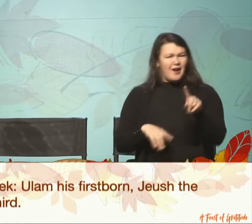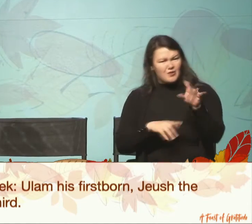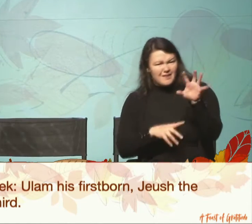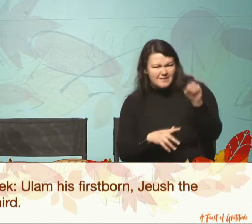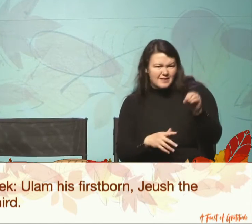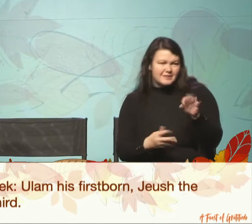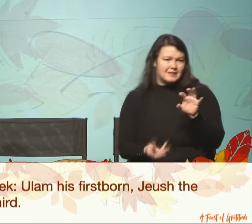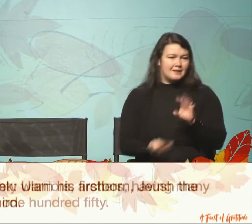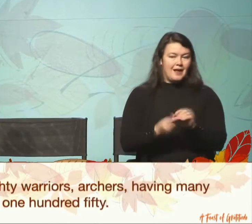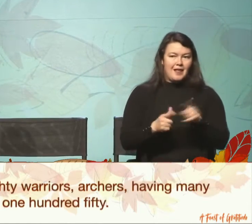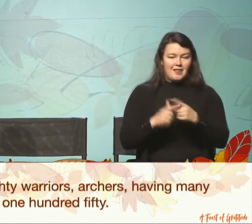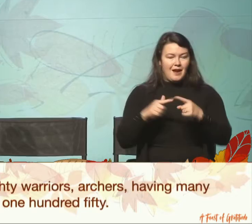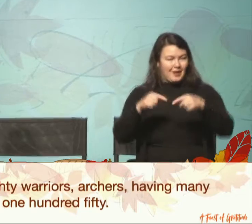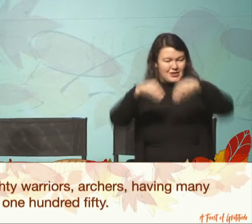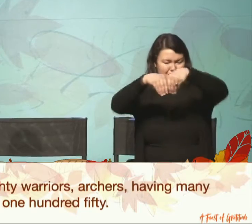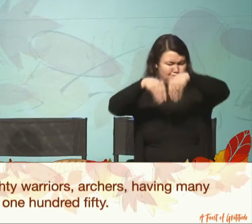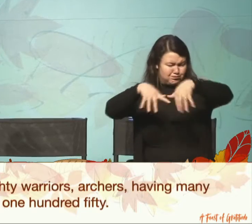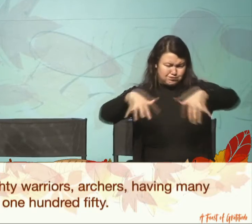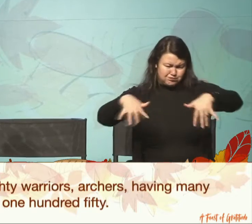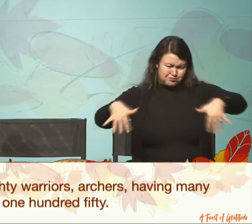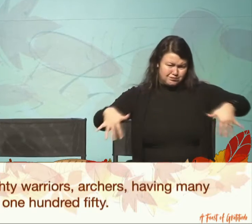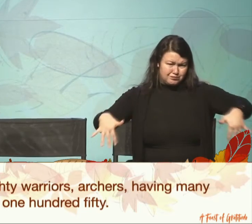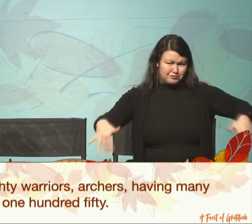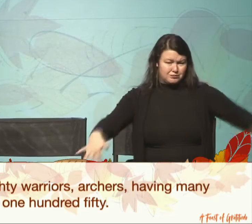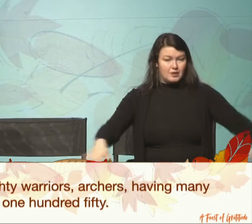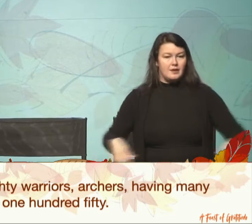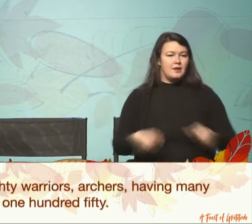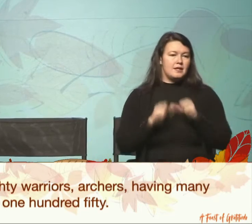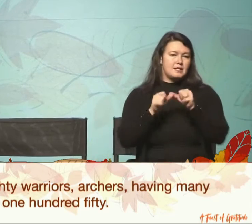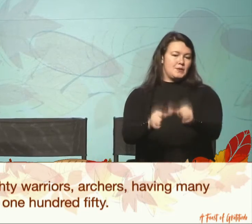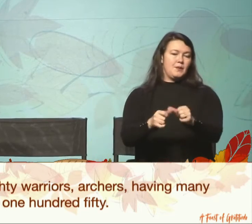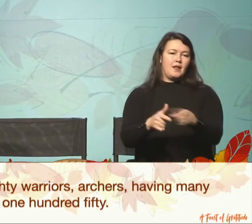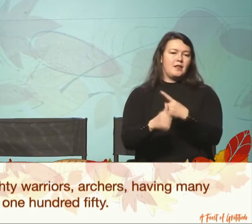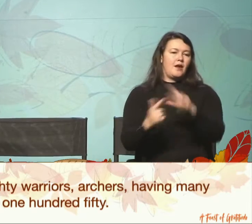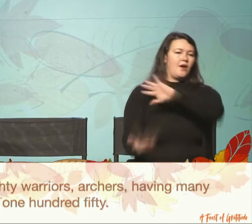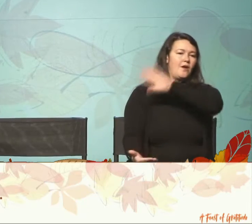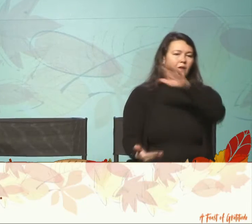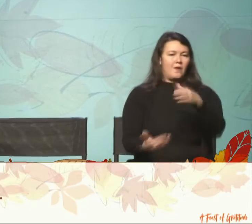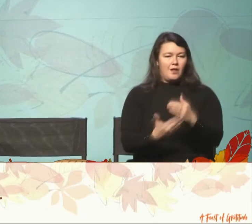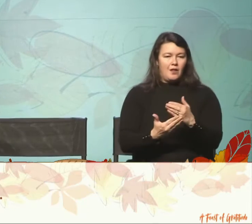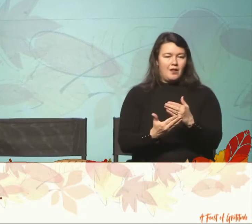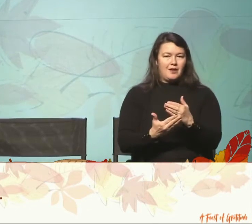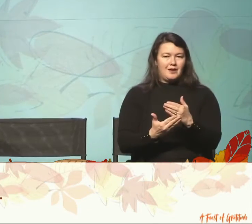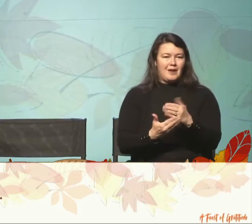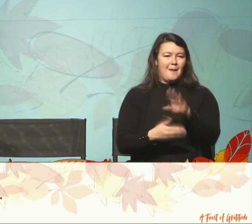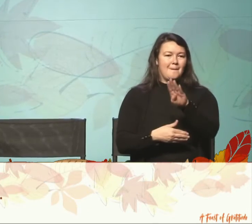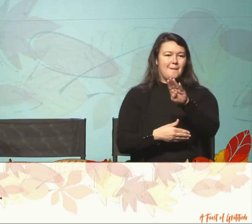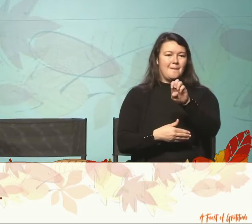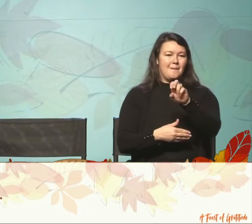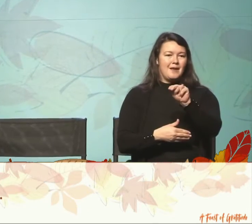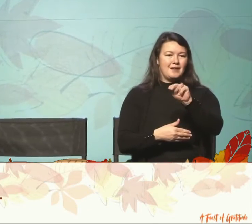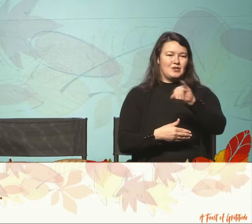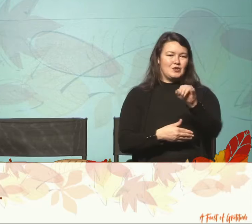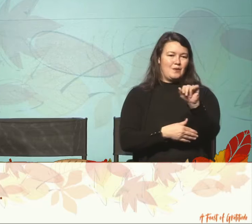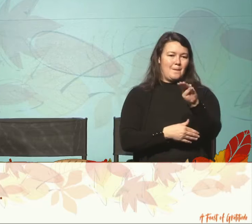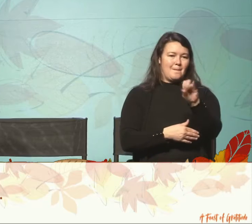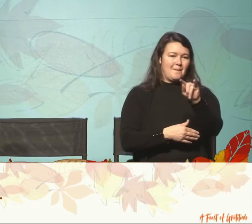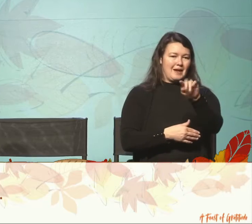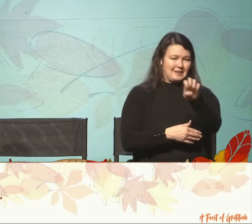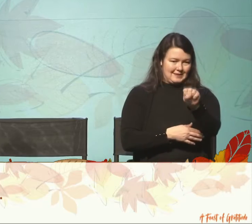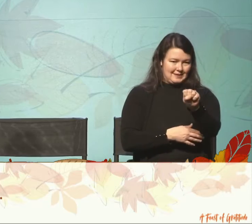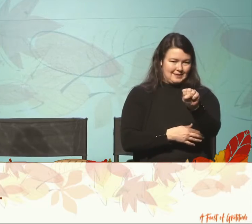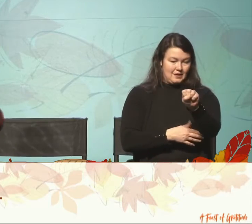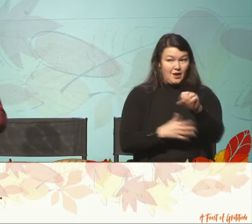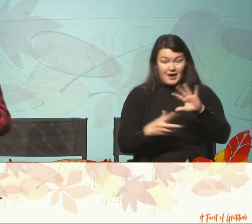then there were the sons of, and then they just kept going on and on and on. And then it says all of these were Benjamites. An